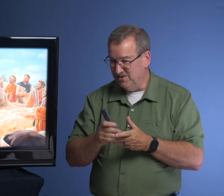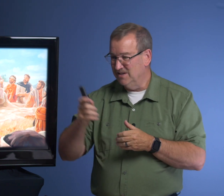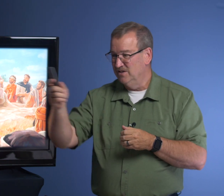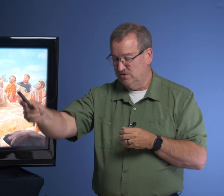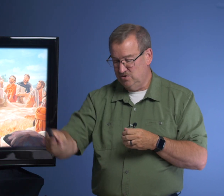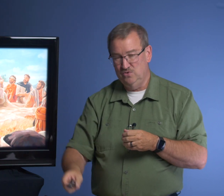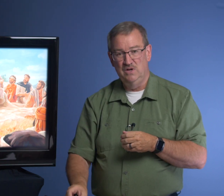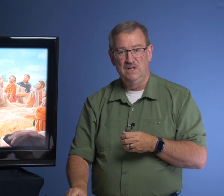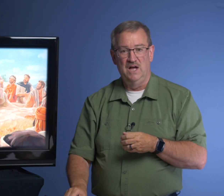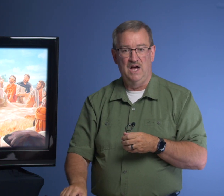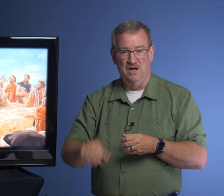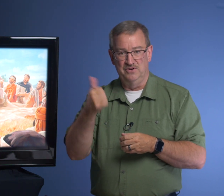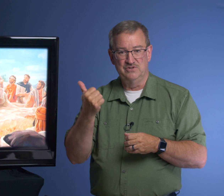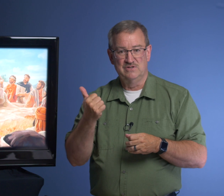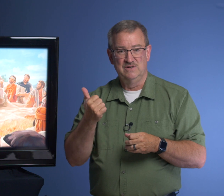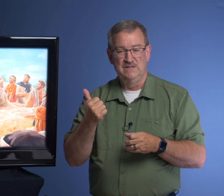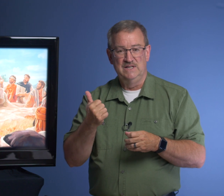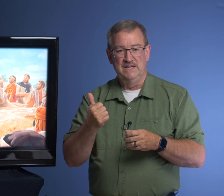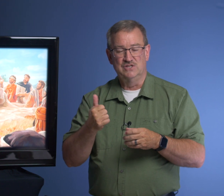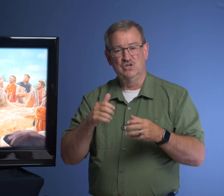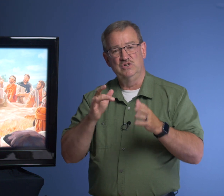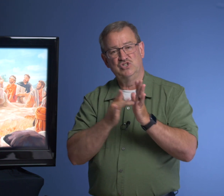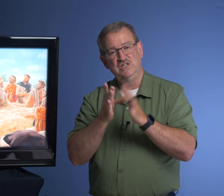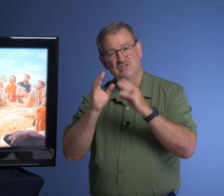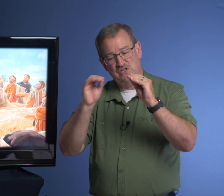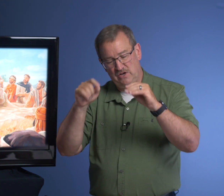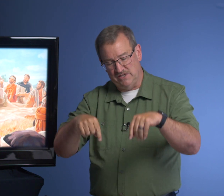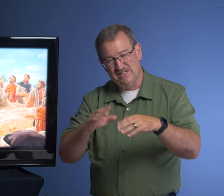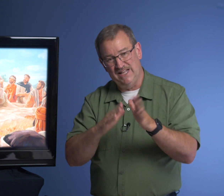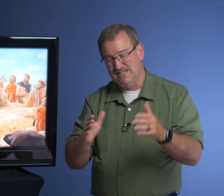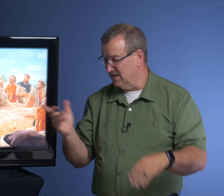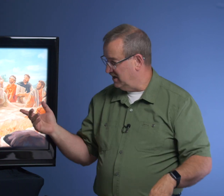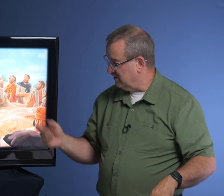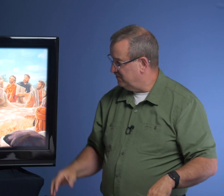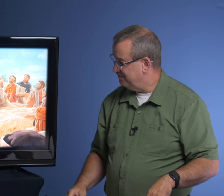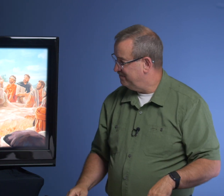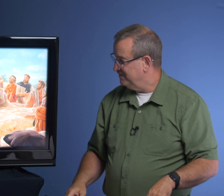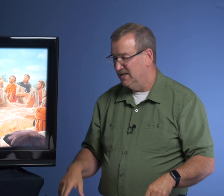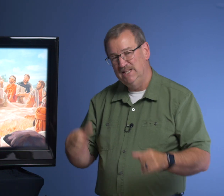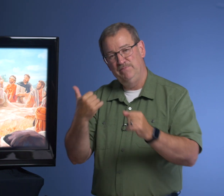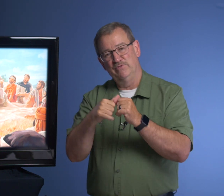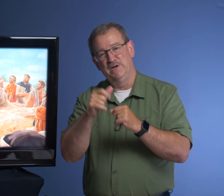it to others. And so as Jesus taught this lesson here, let me remind